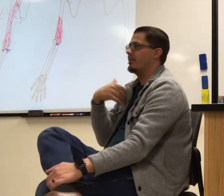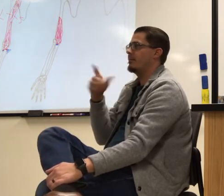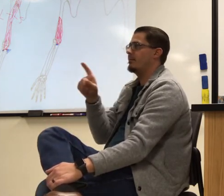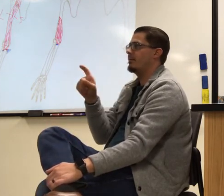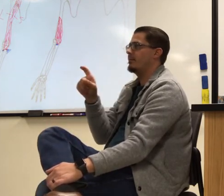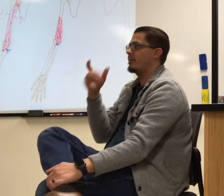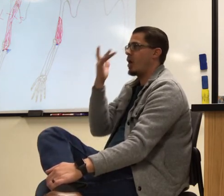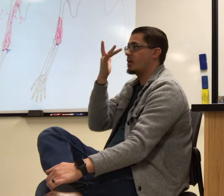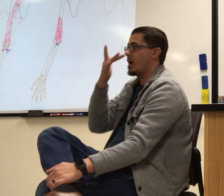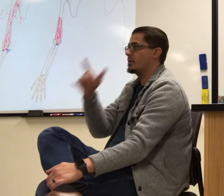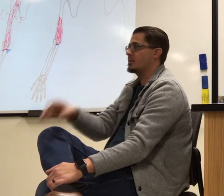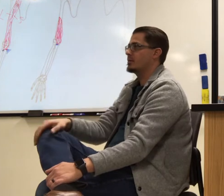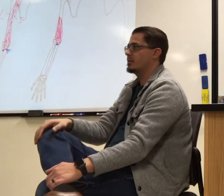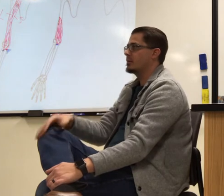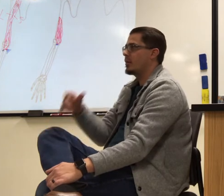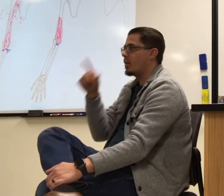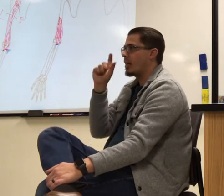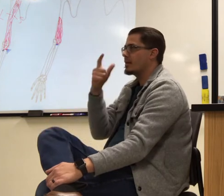pronation or supination?